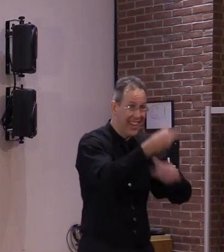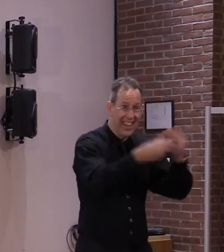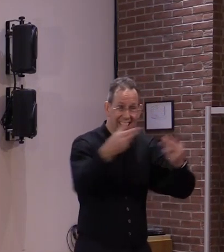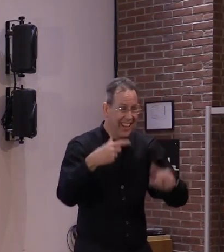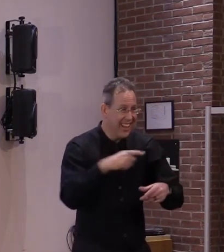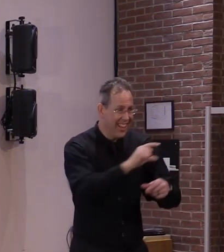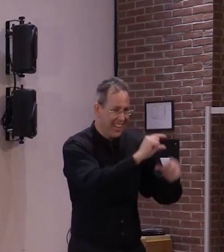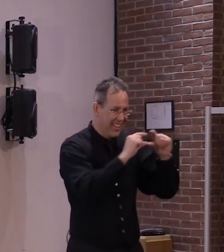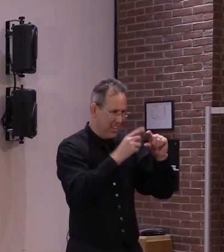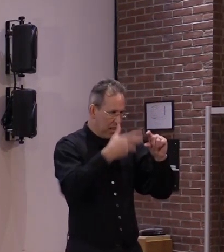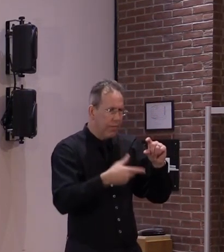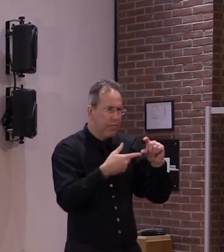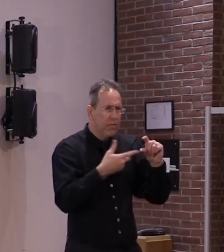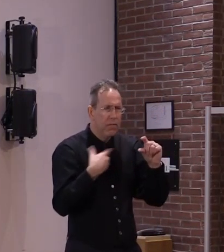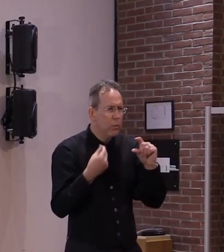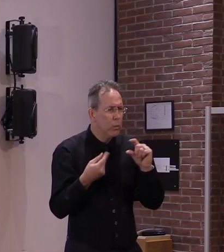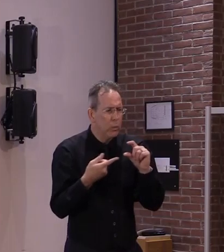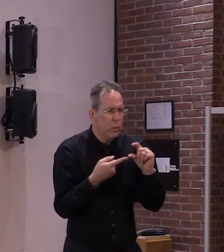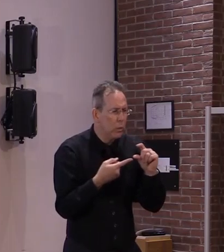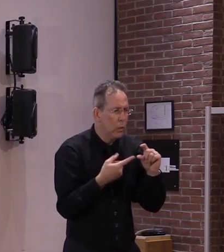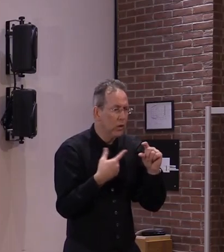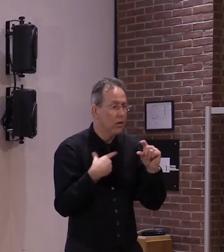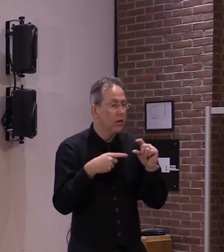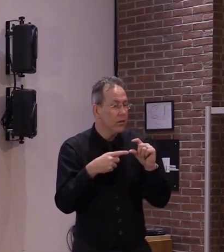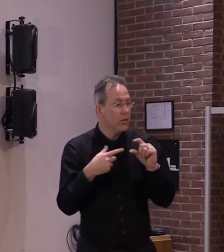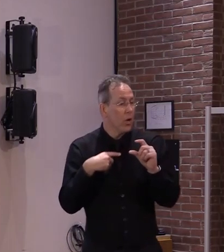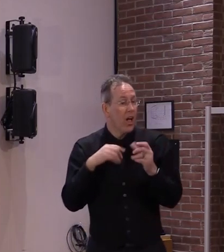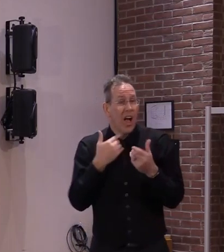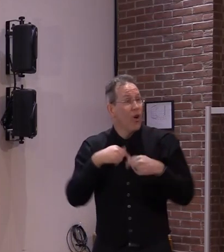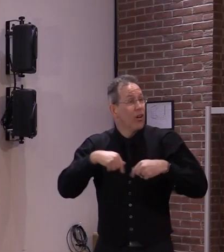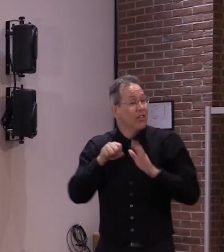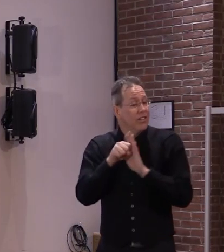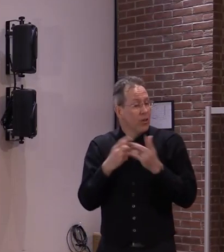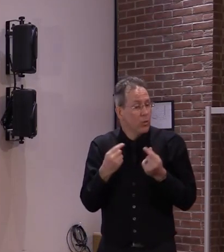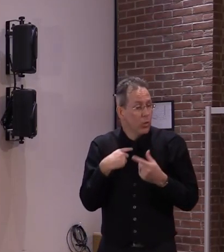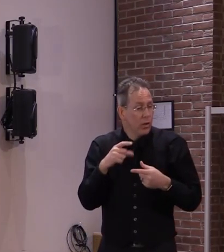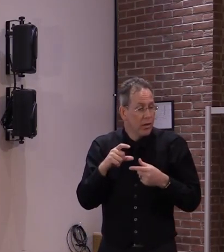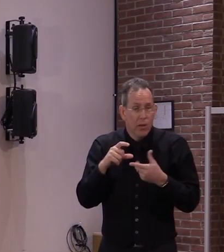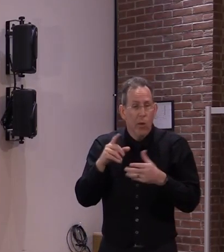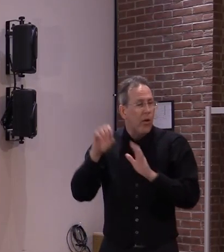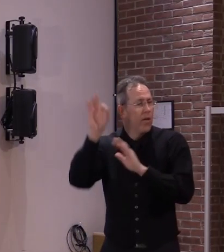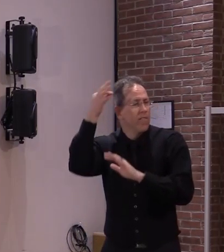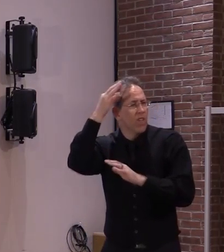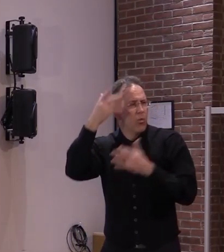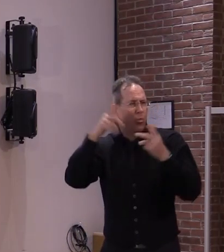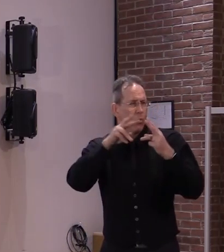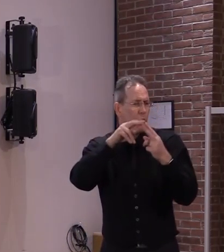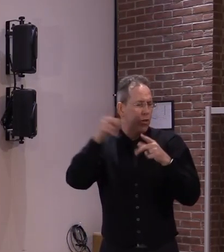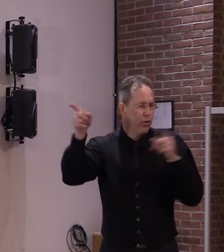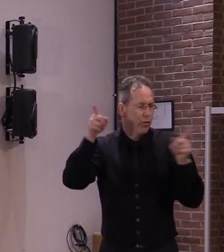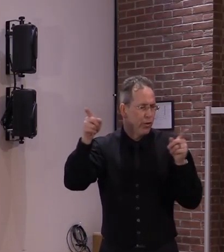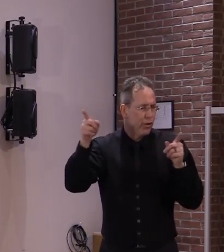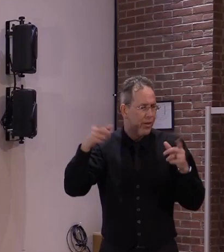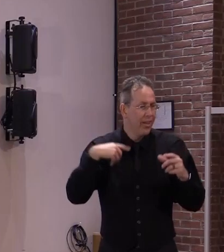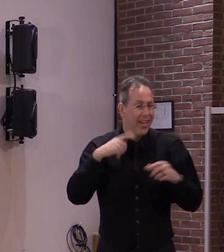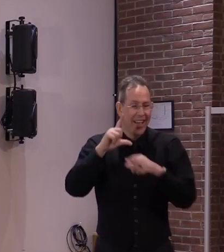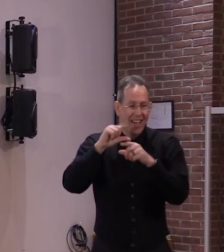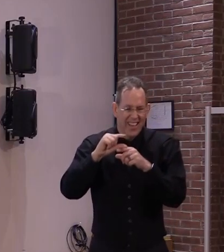federal pharmacy as well. Now, we don't have as much control over that as we do with other facilities,